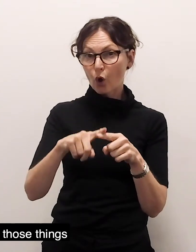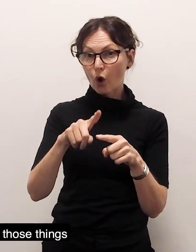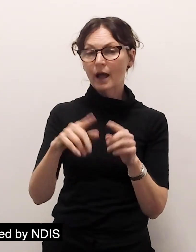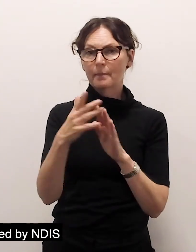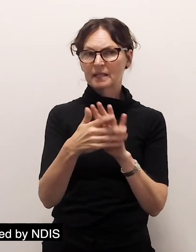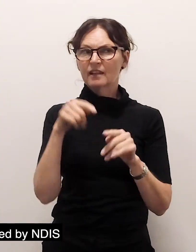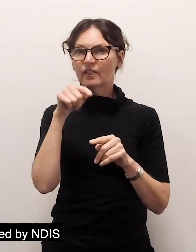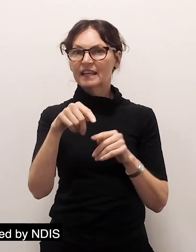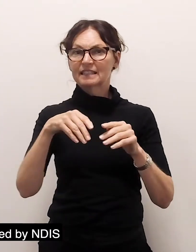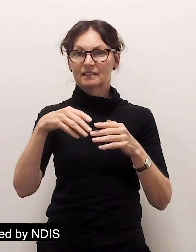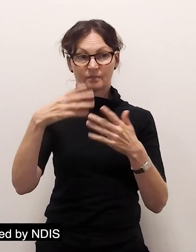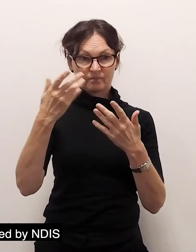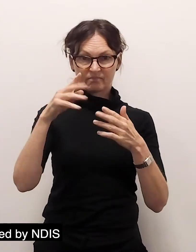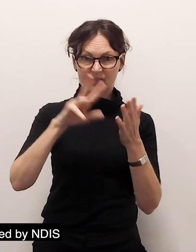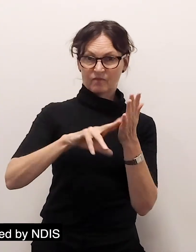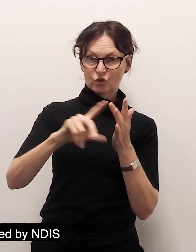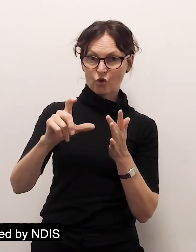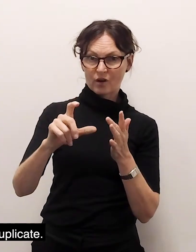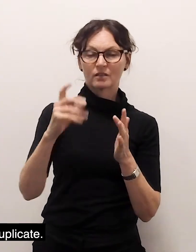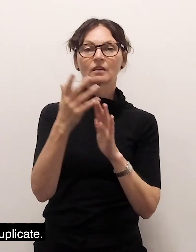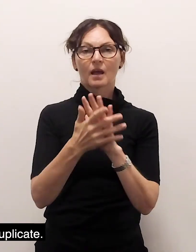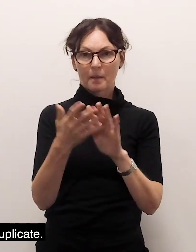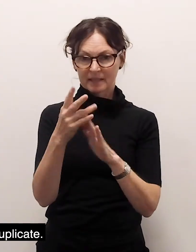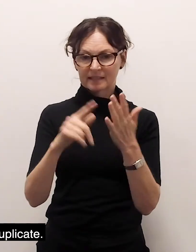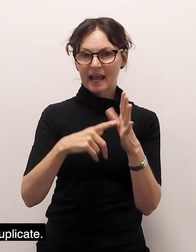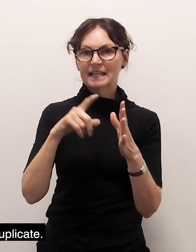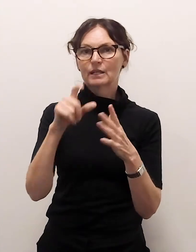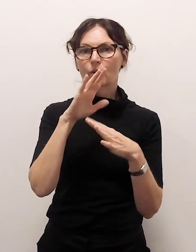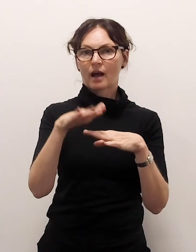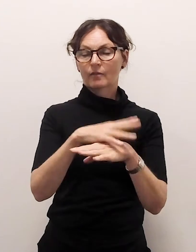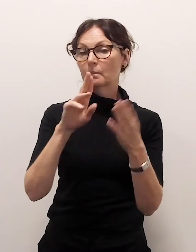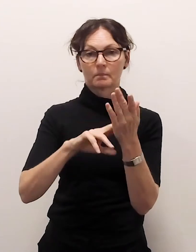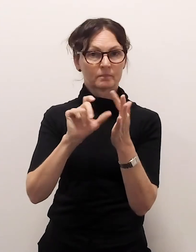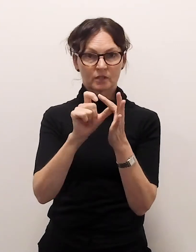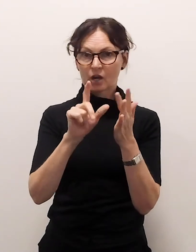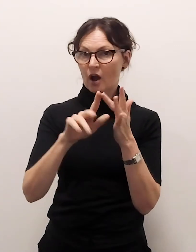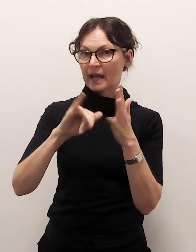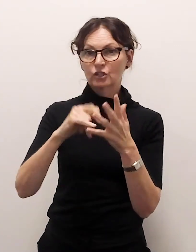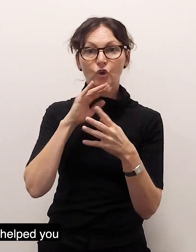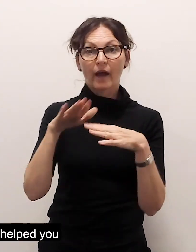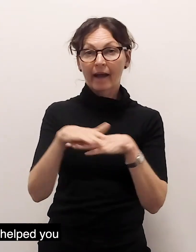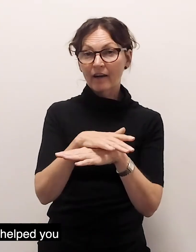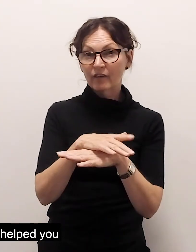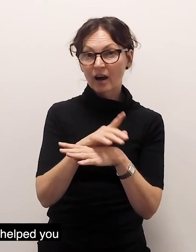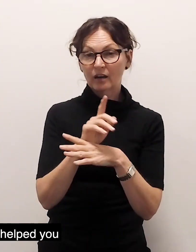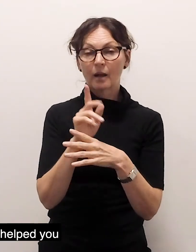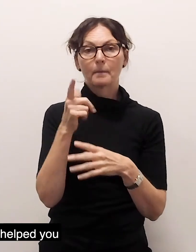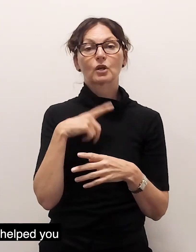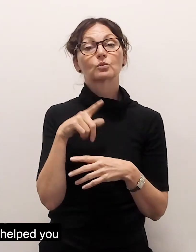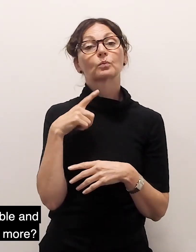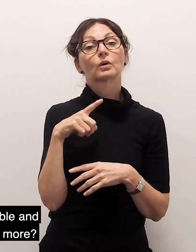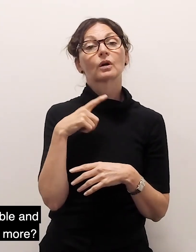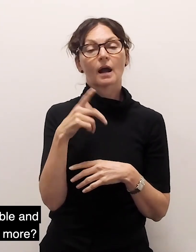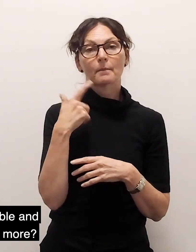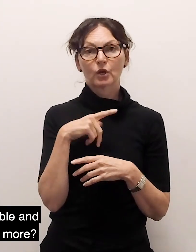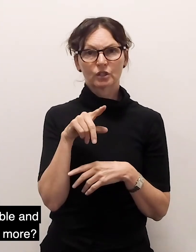things and would not get covered by NDIS because they don't duplicate. Yeah. Okay. Has that exercise helped